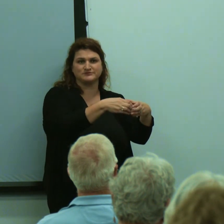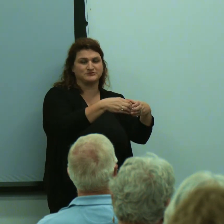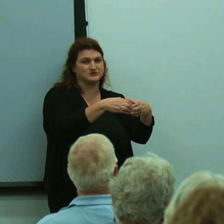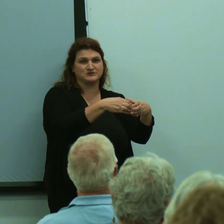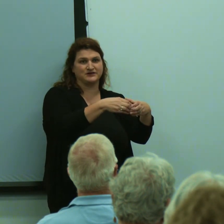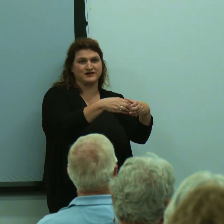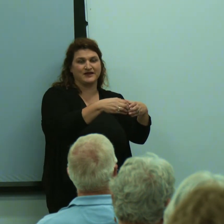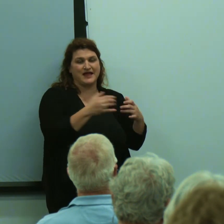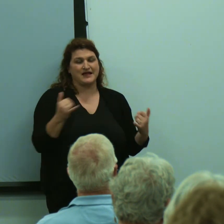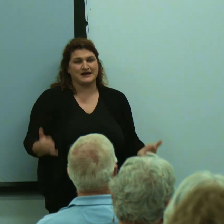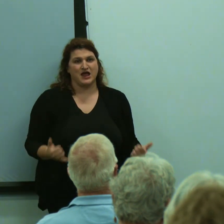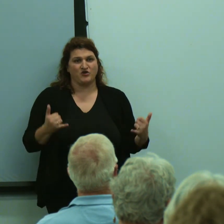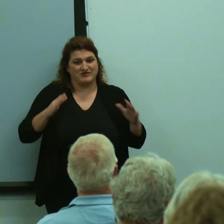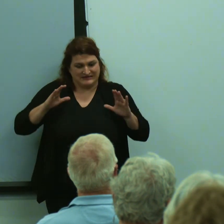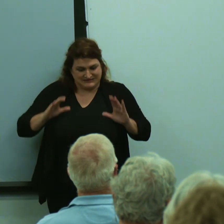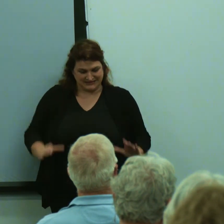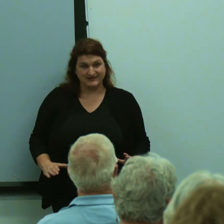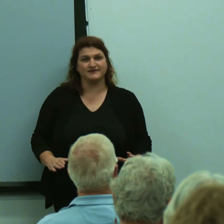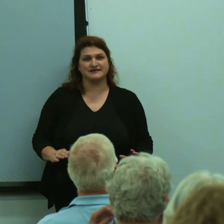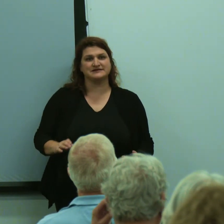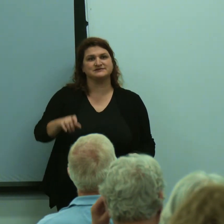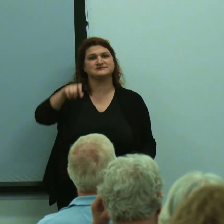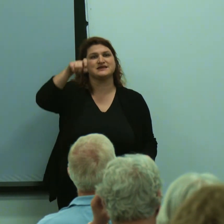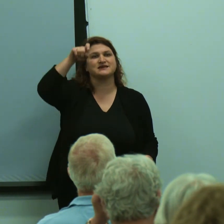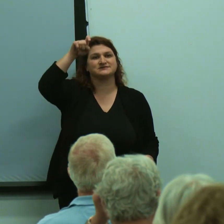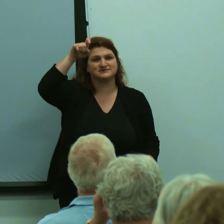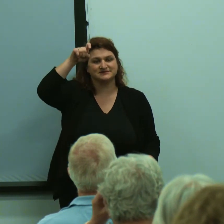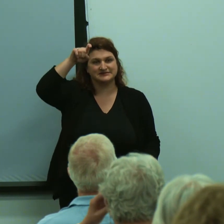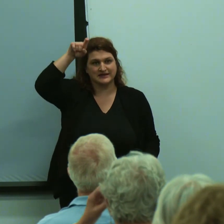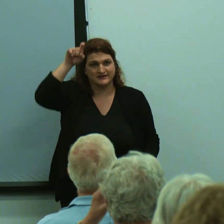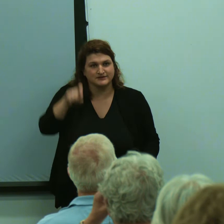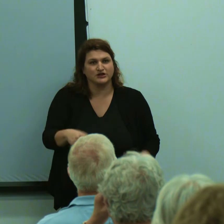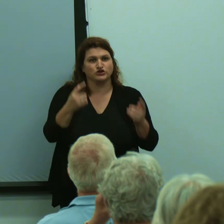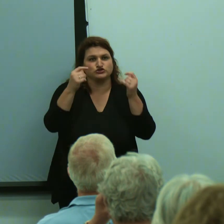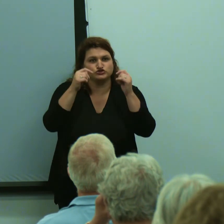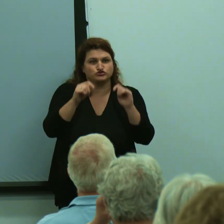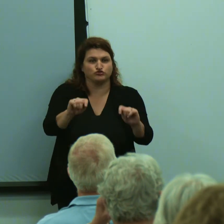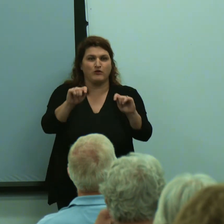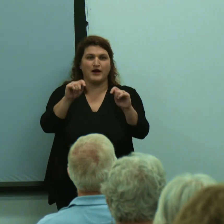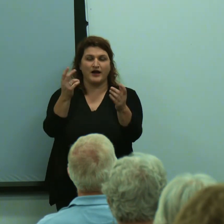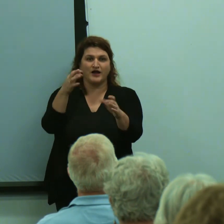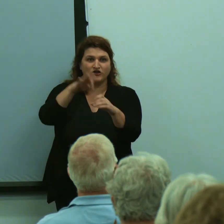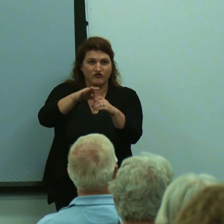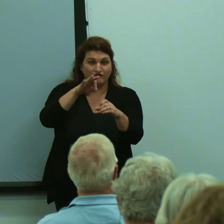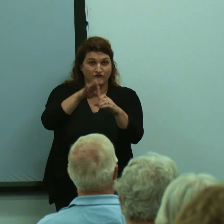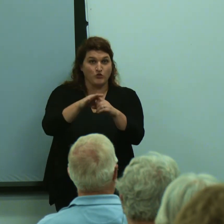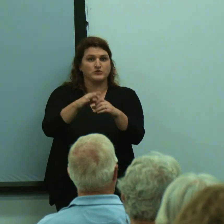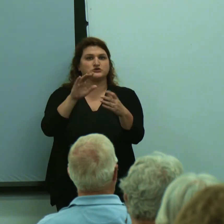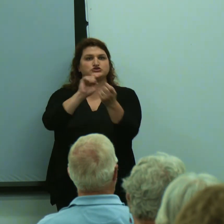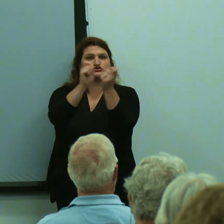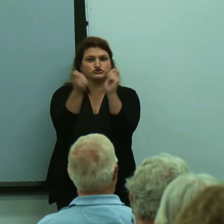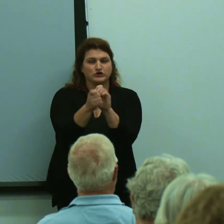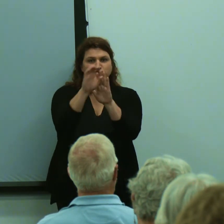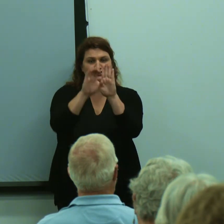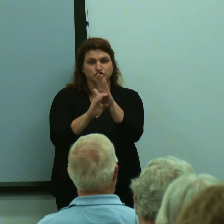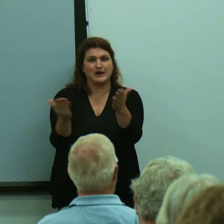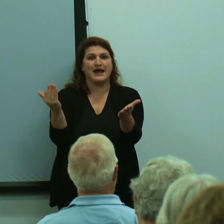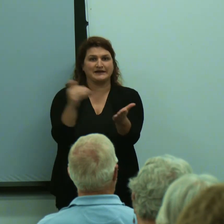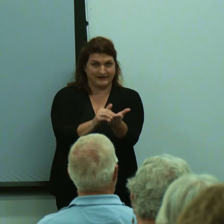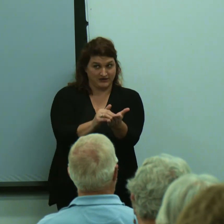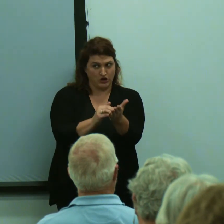says the citizens need to opt to amend the Constitution again. Hopefully not with the Ohio State Bar